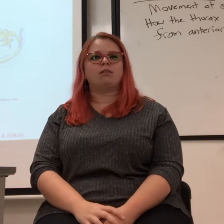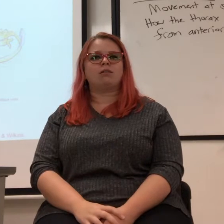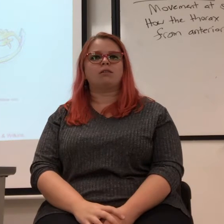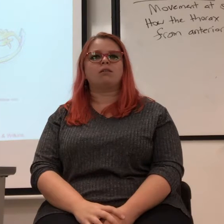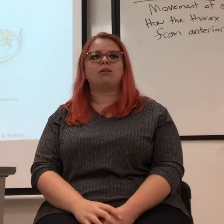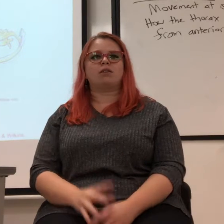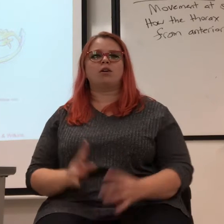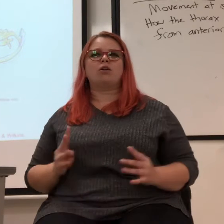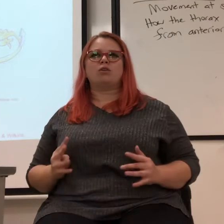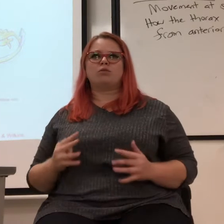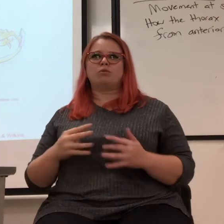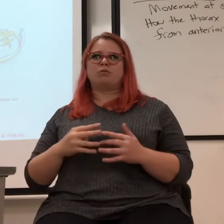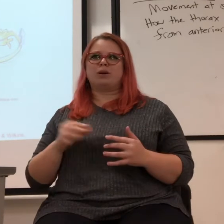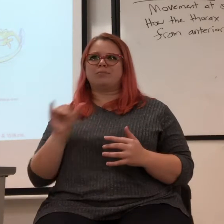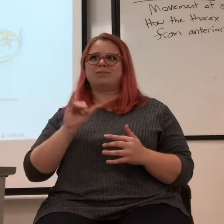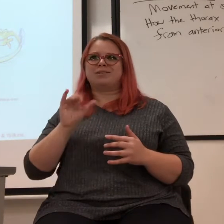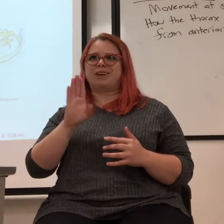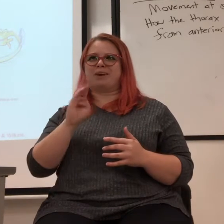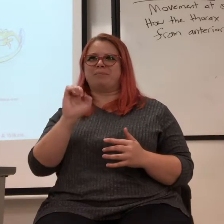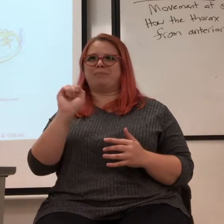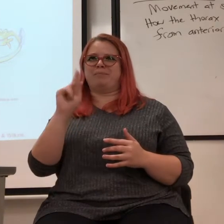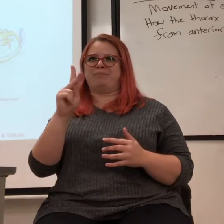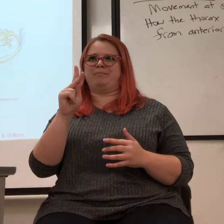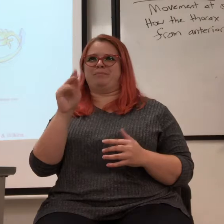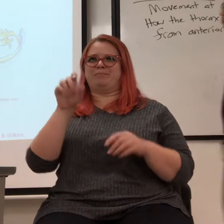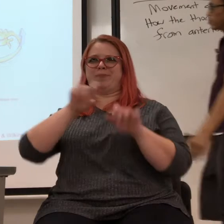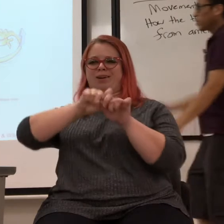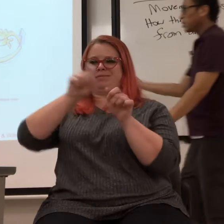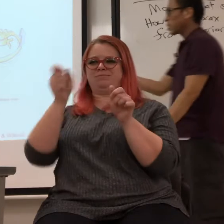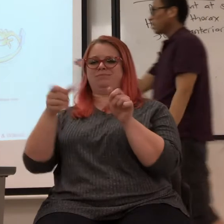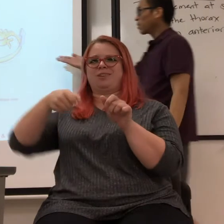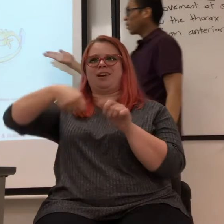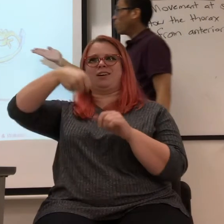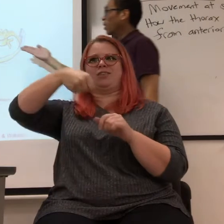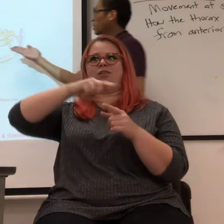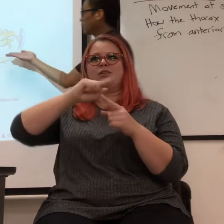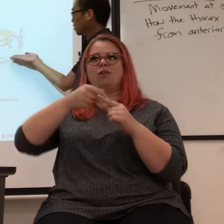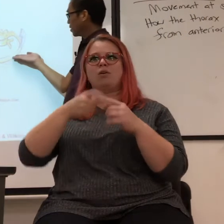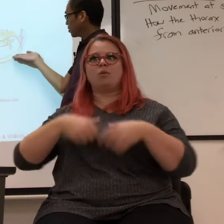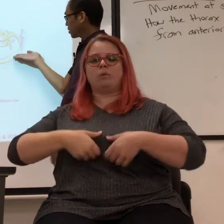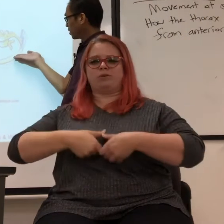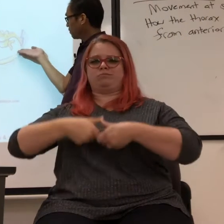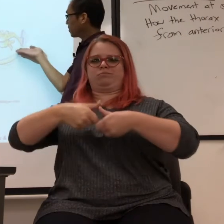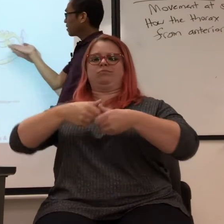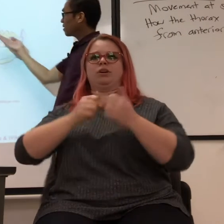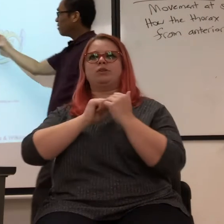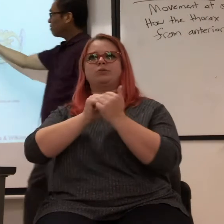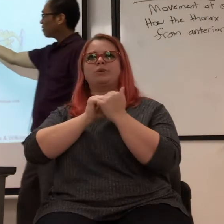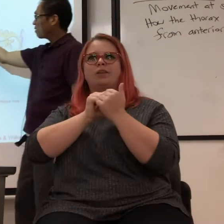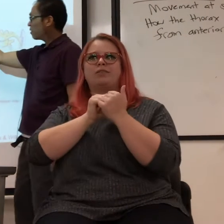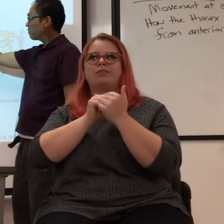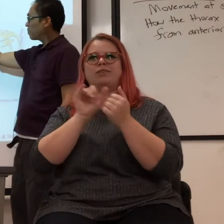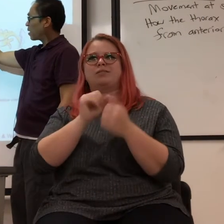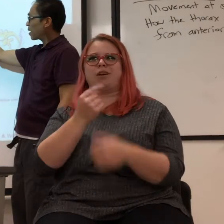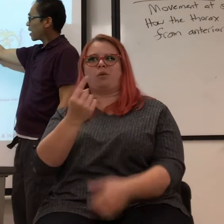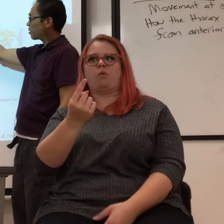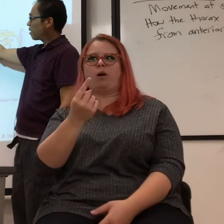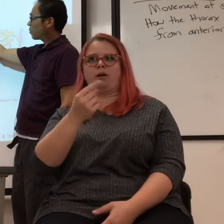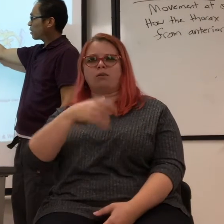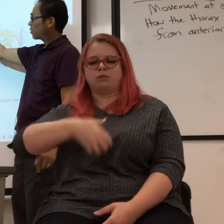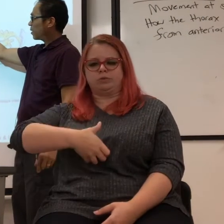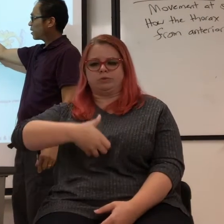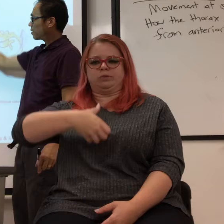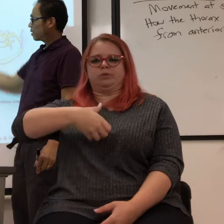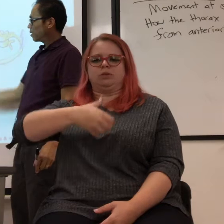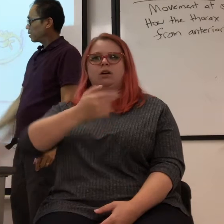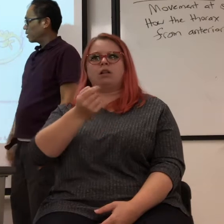your rib is like a bucket handle. When you lift all the ribs together, well, they just kind of look at one. You just lift the bucket handle